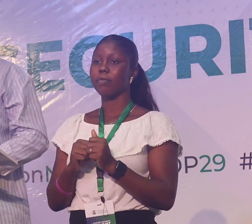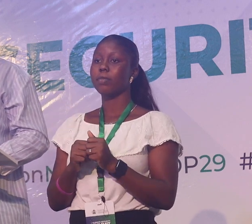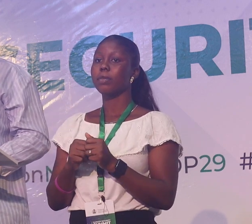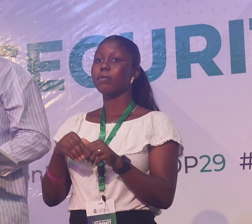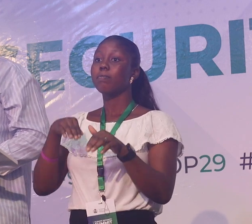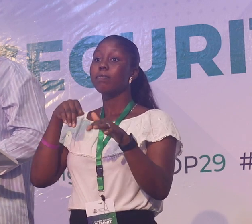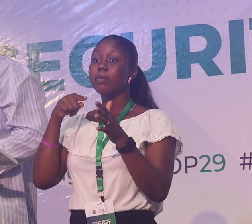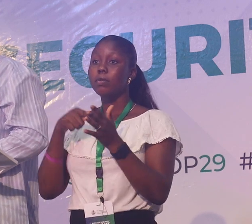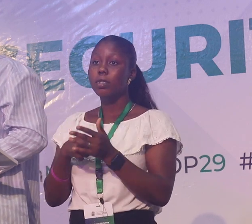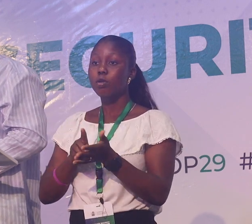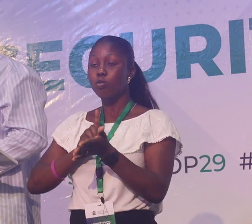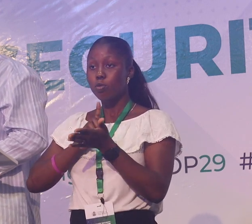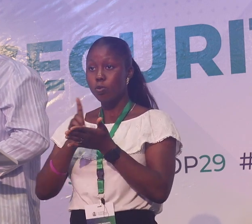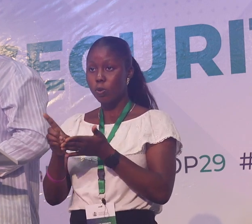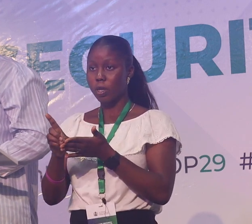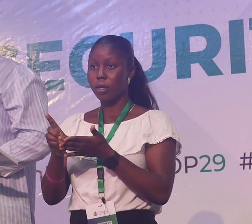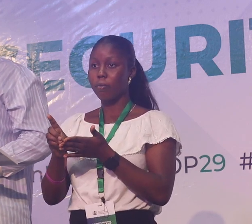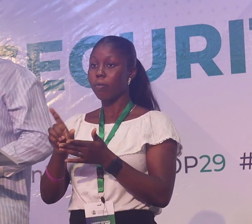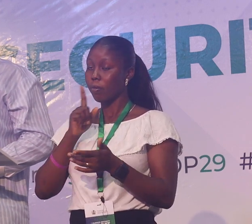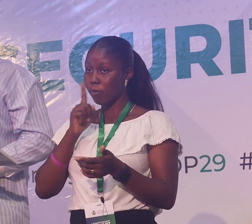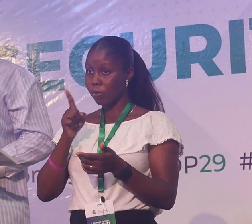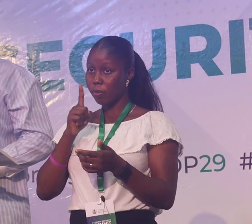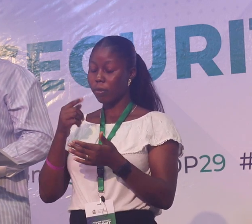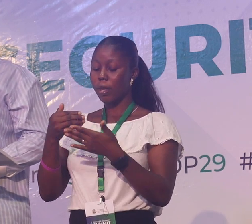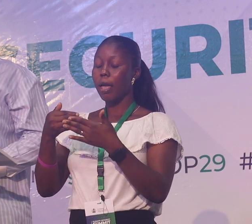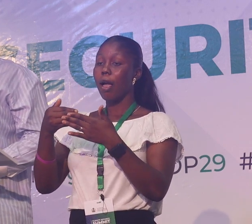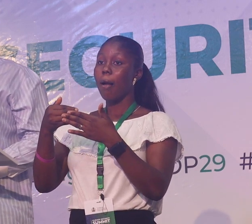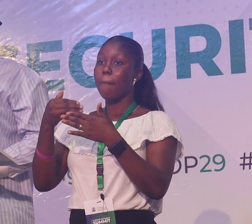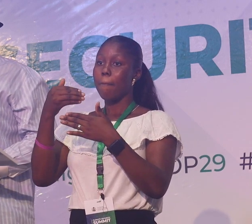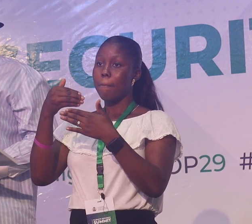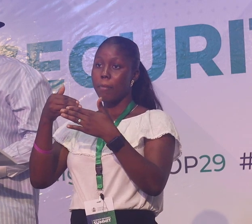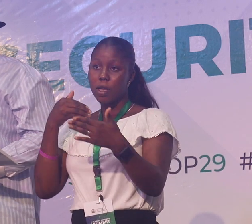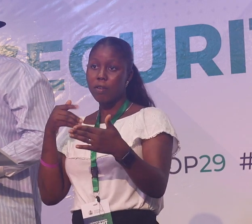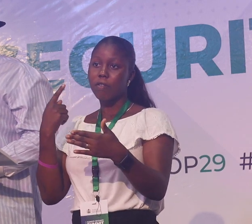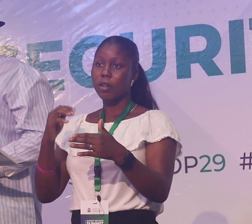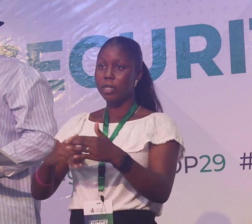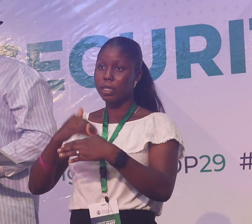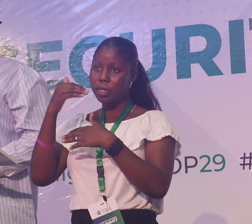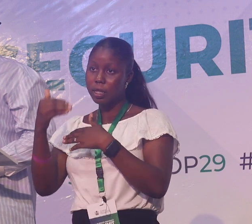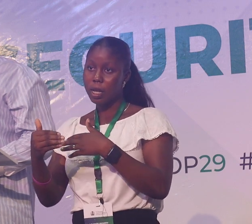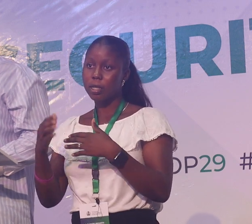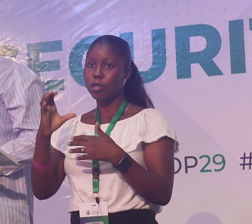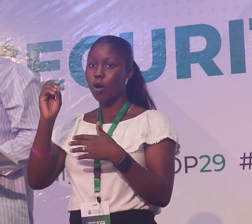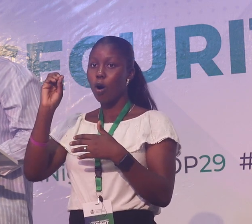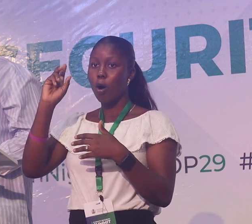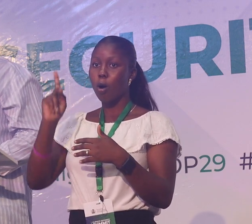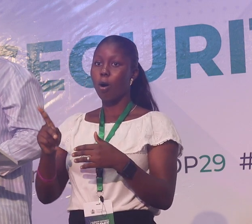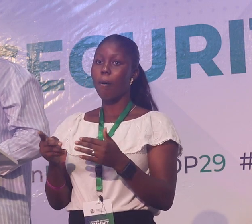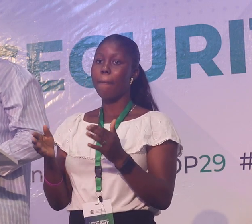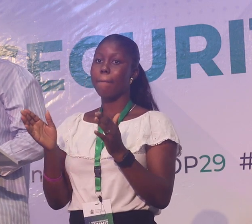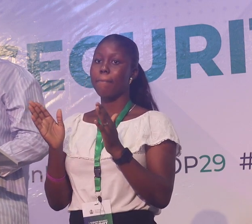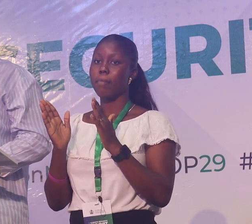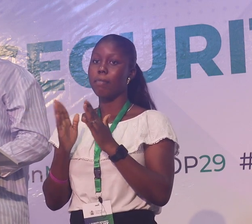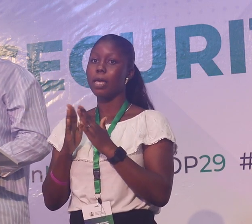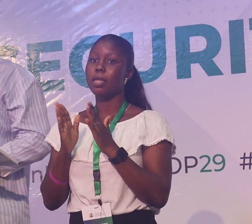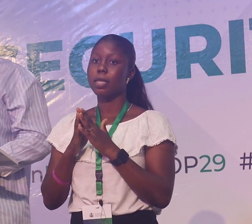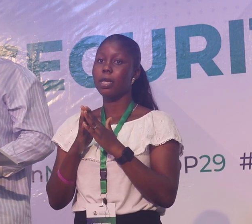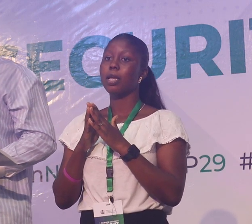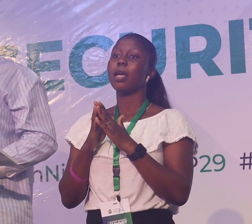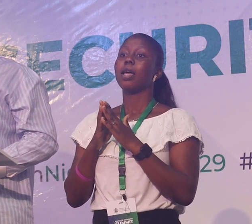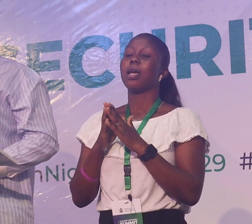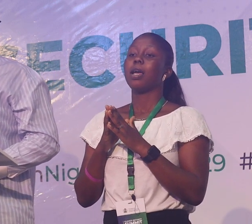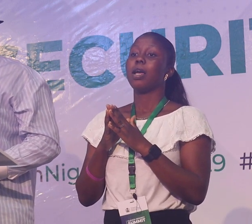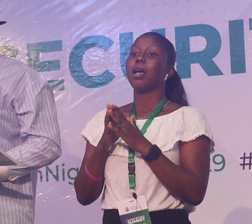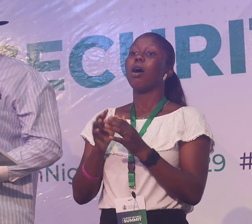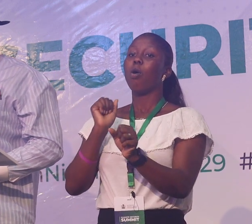This week, and certainly before the next COP meeting in Azerbaijan, there will be a motion that my